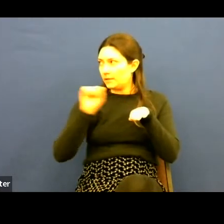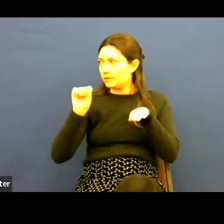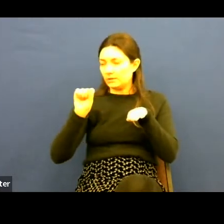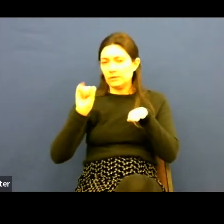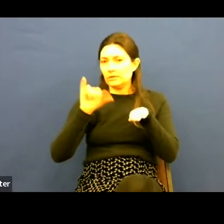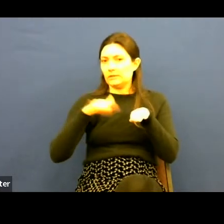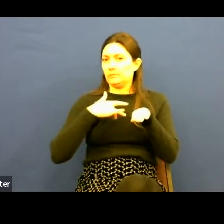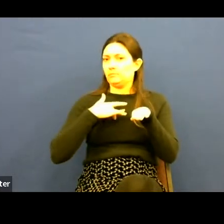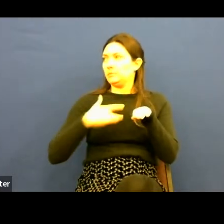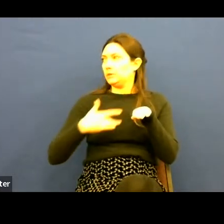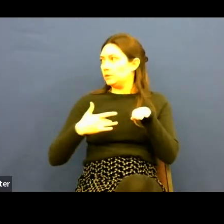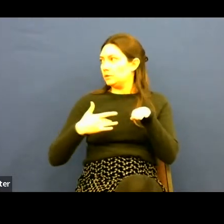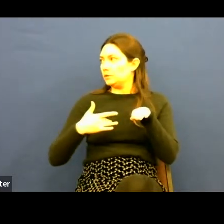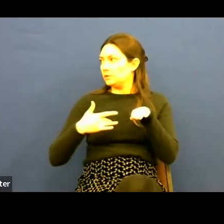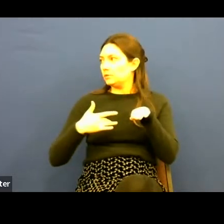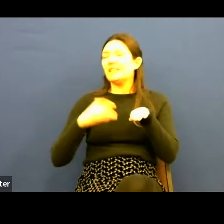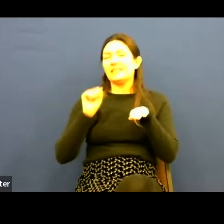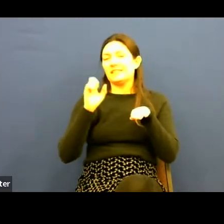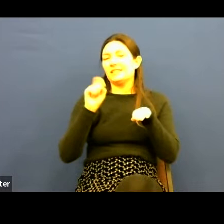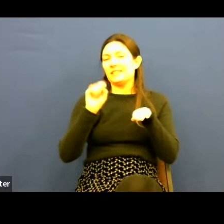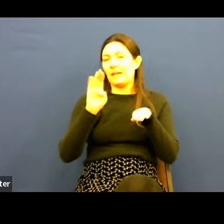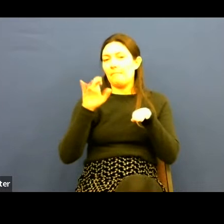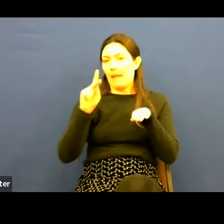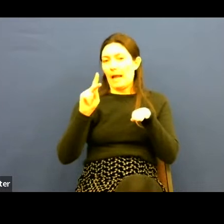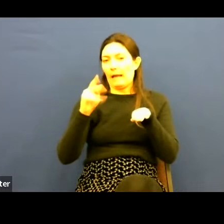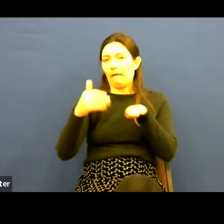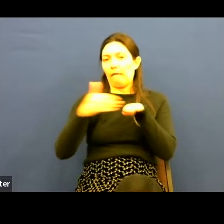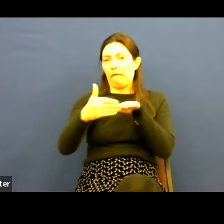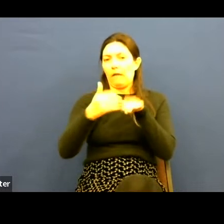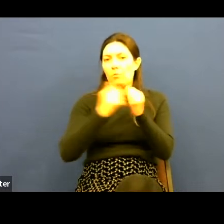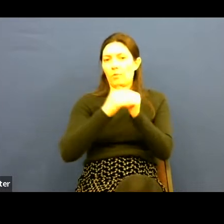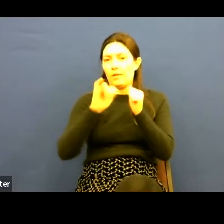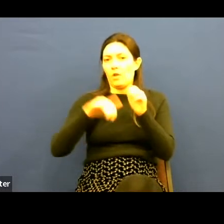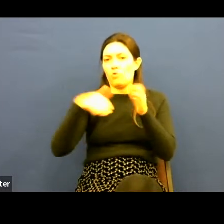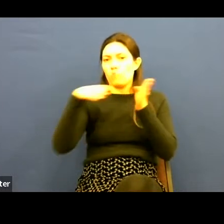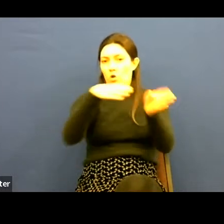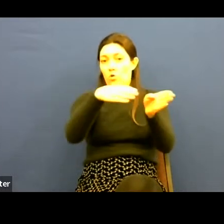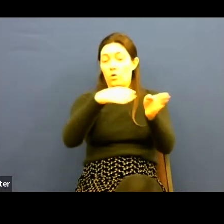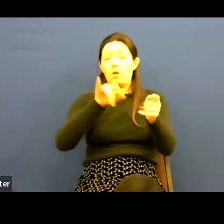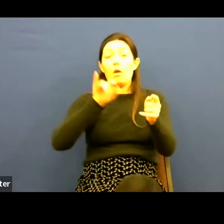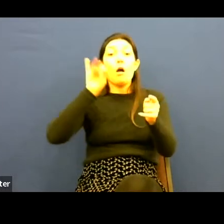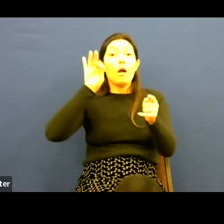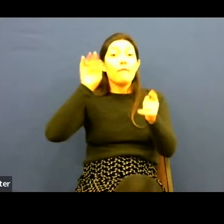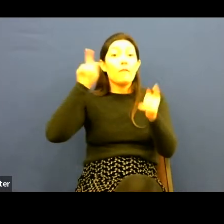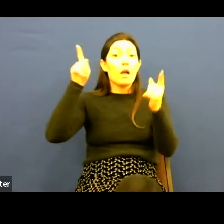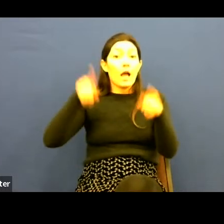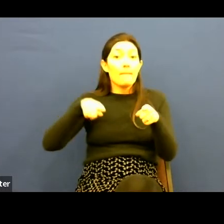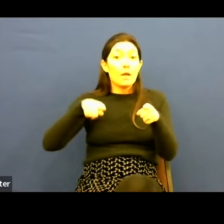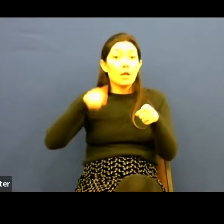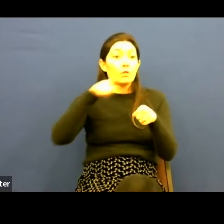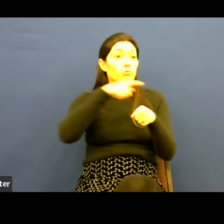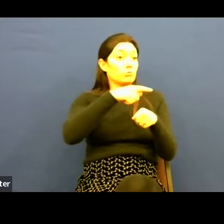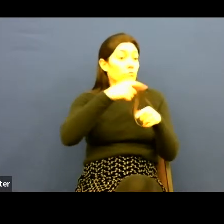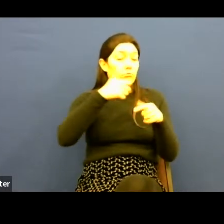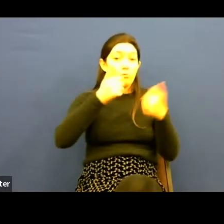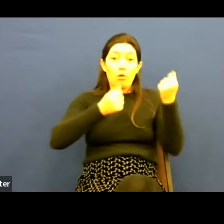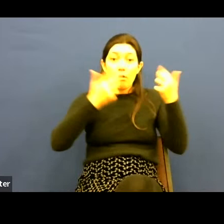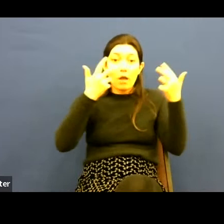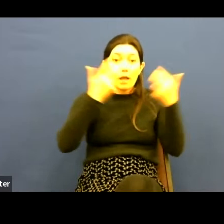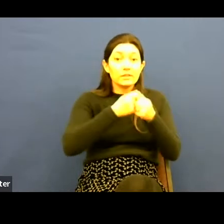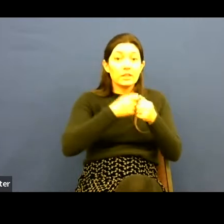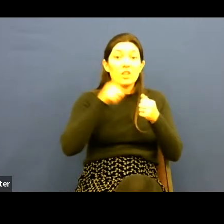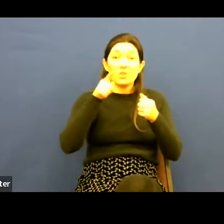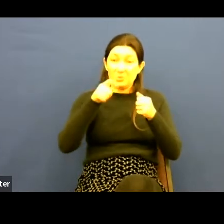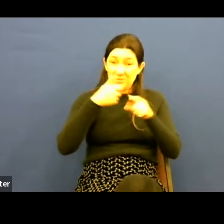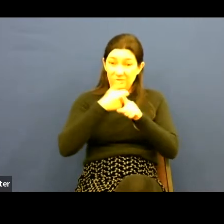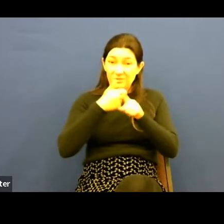constructed. And let's say you unfortunately get into a car accident and are in a wheelchair, you actually need to go